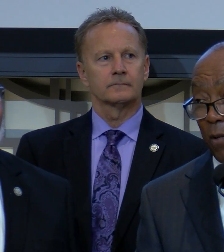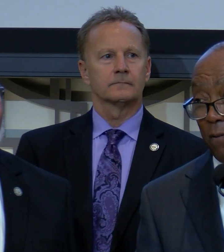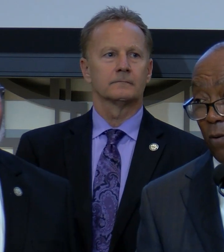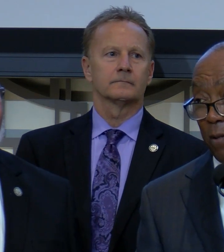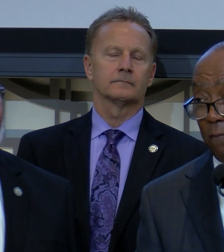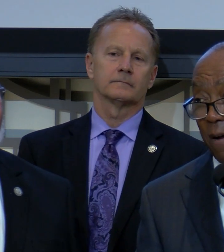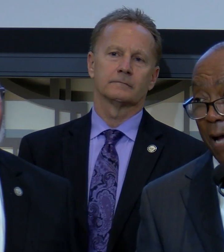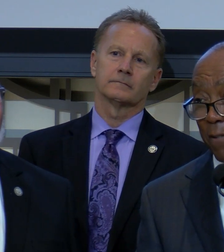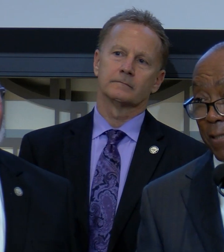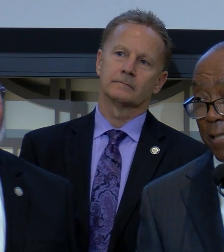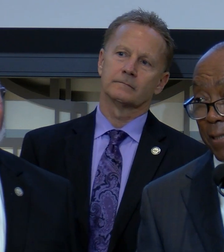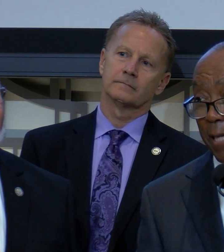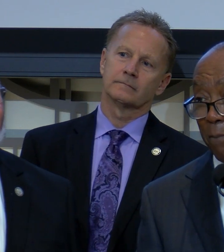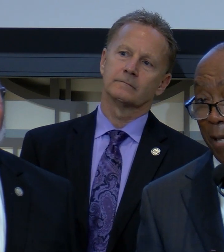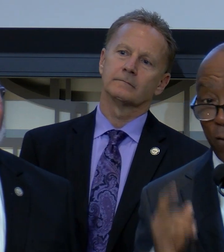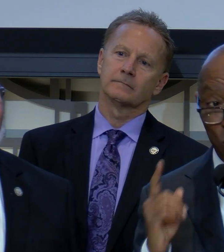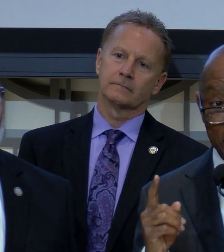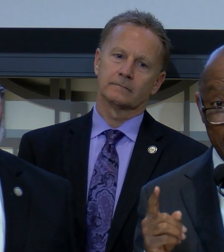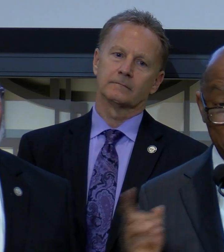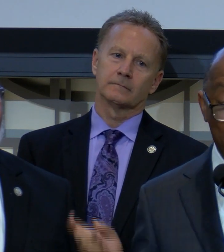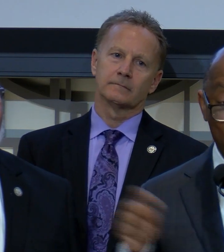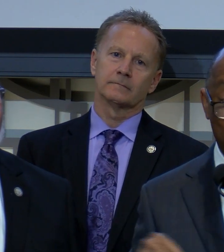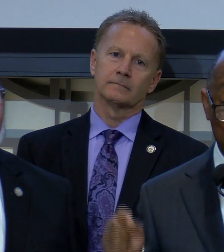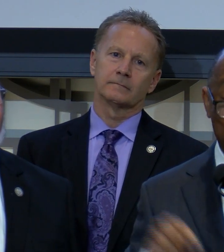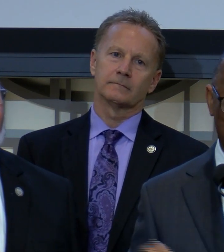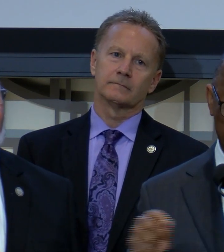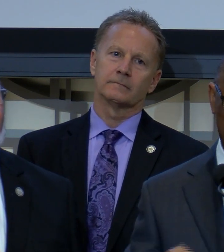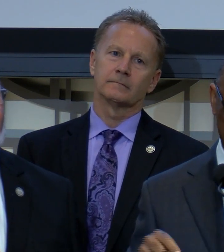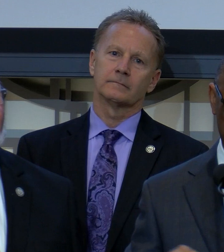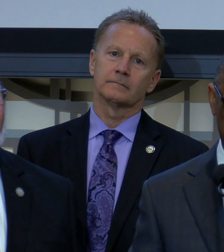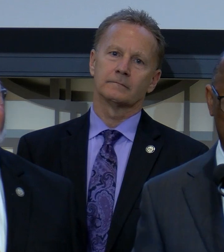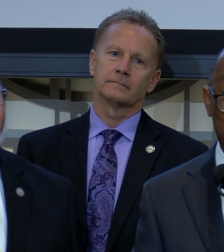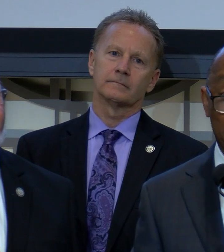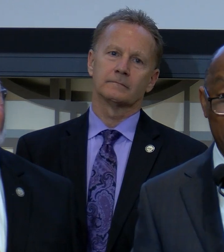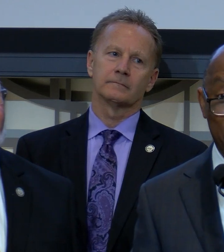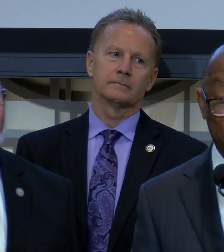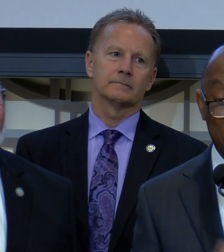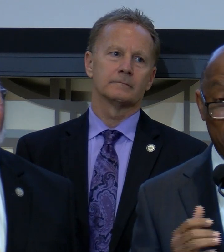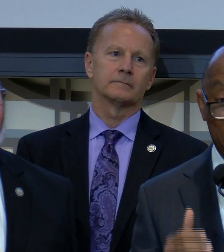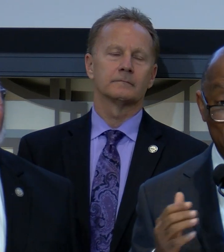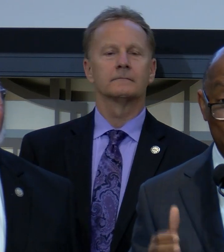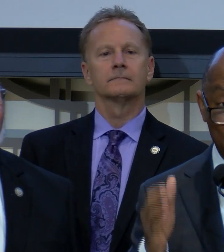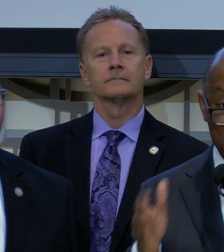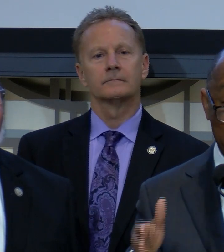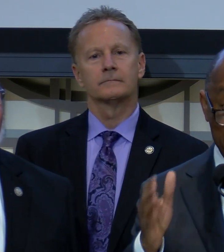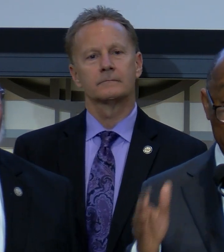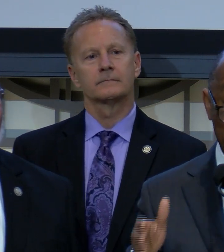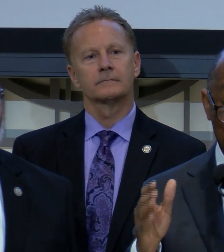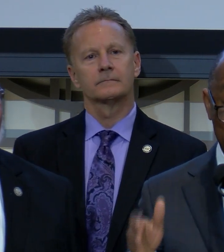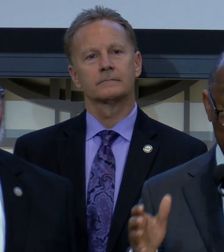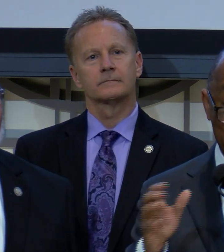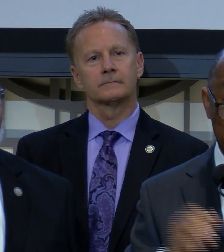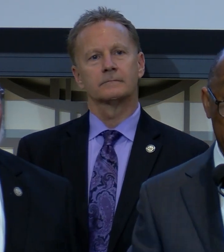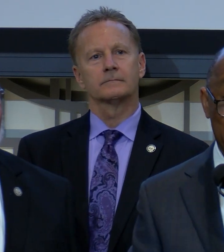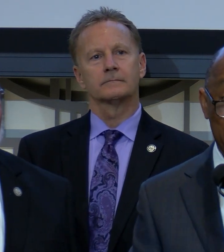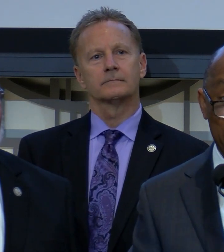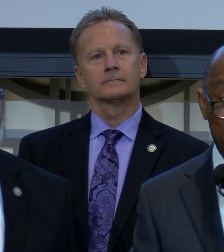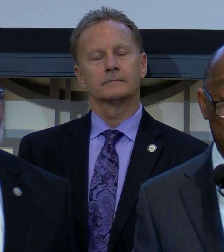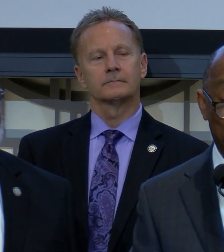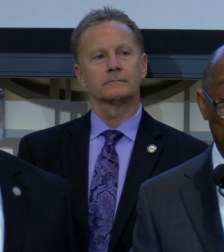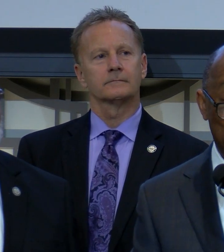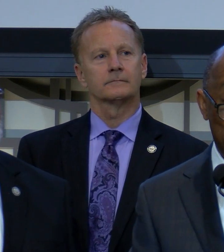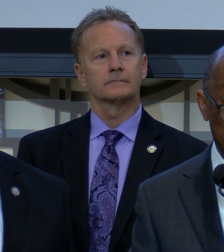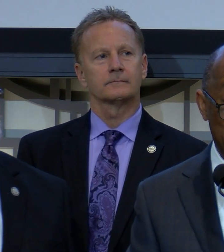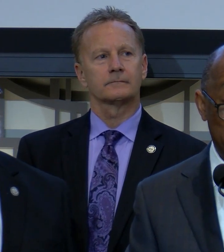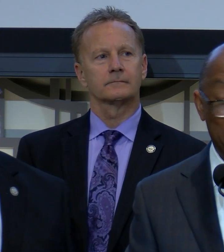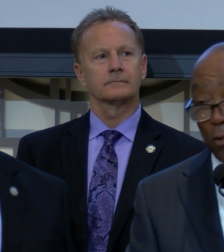but only 5 could sit at the table at one time. He wanted us all in the house, and he would say 5 of you go and sit at the table and eat, and then